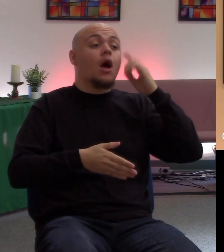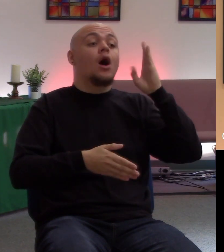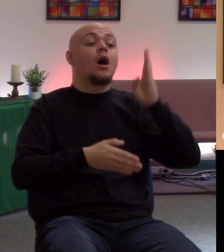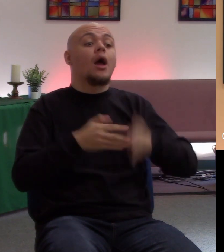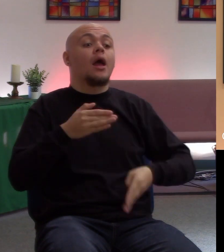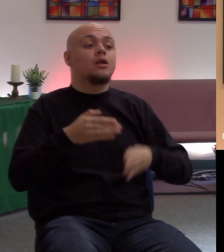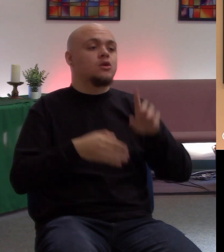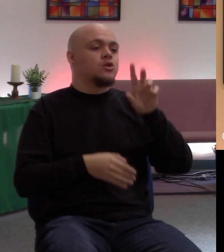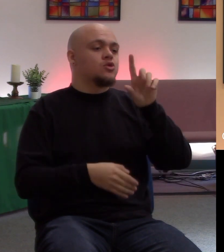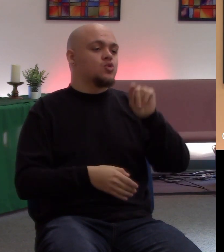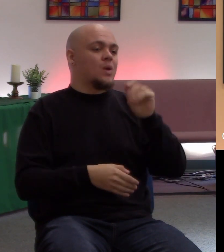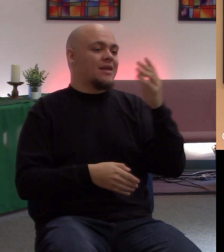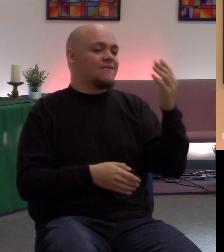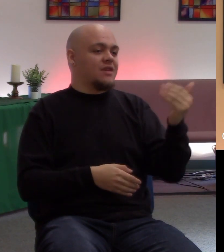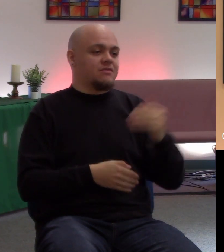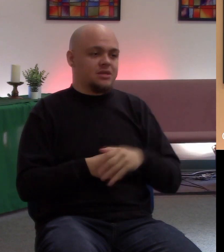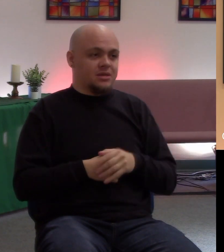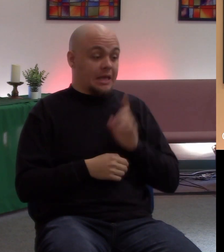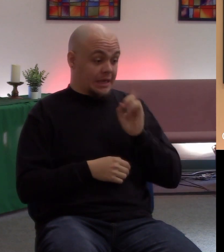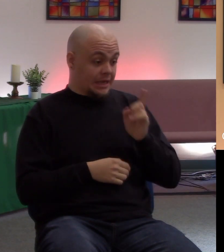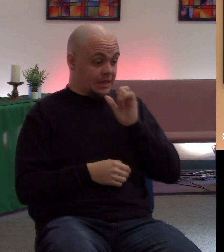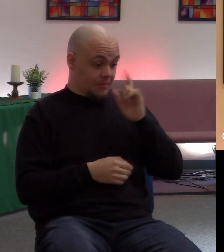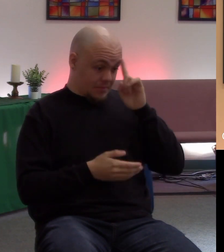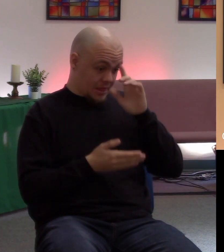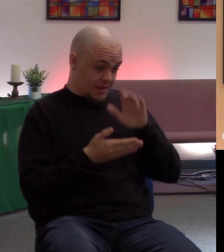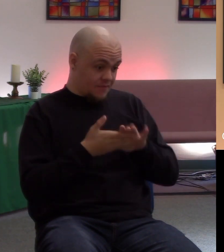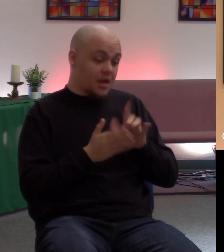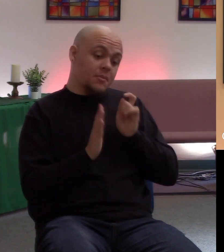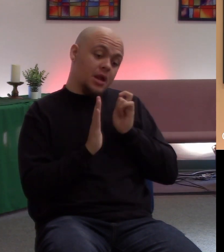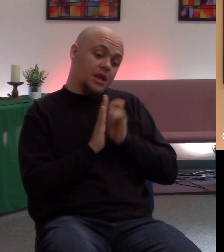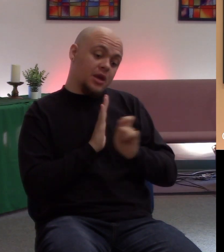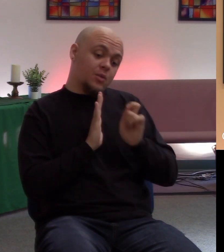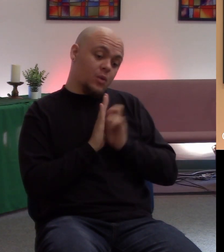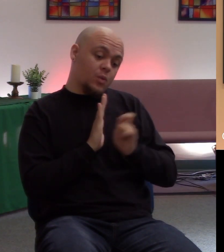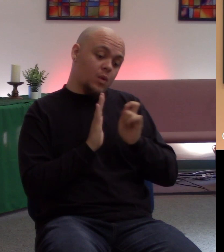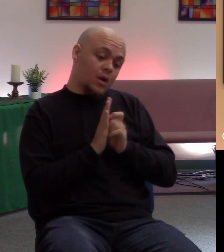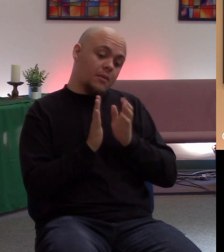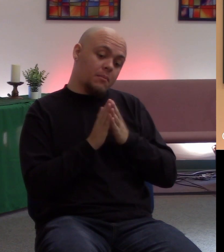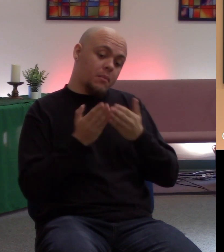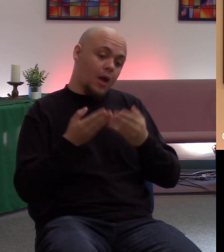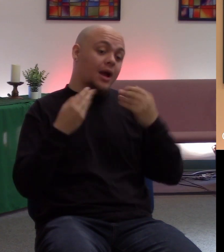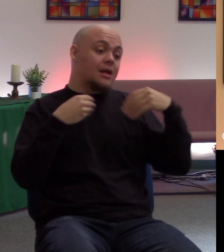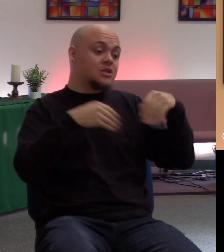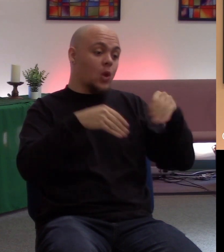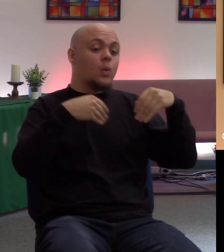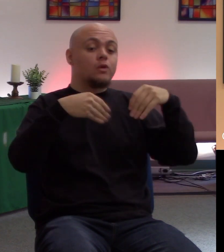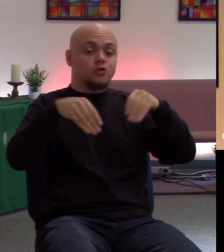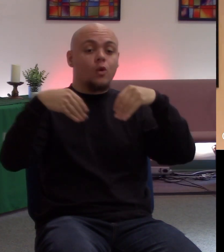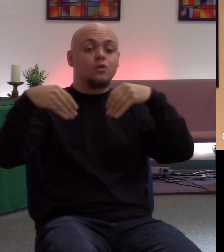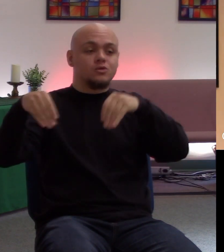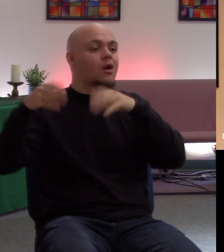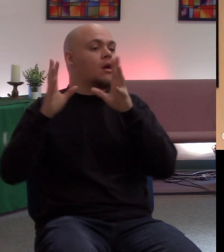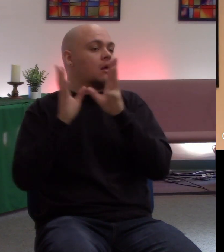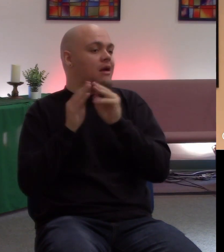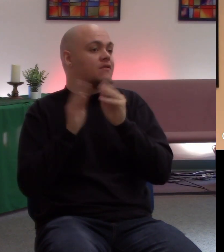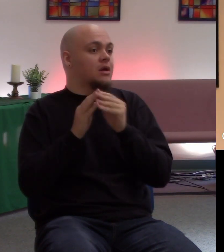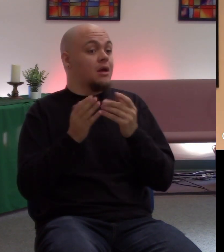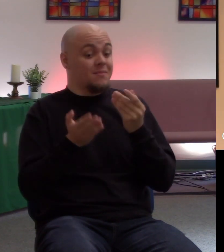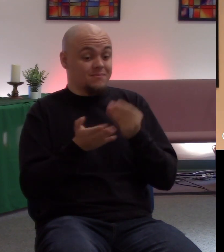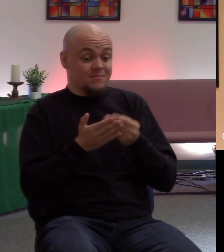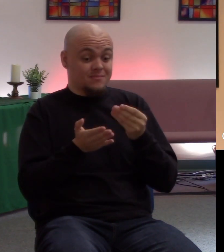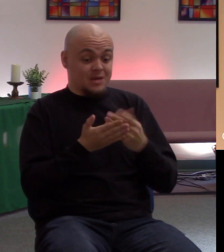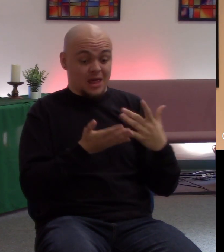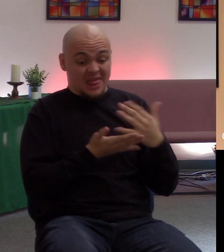Hagee, he believed the world was going to end in 2015. Wait, I need to fix that statement. He didn't believe that, but he wrote about it. He sold a book and